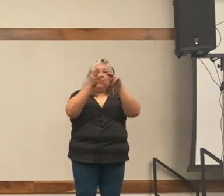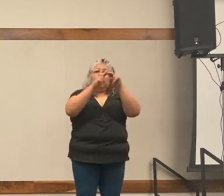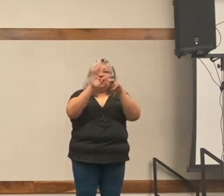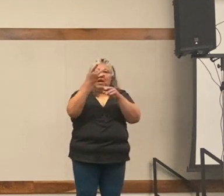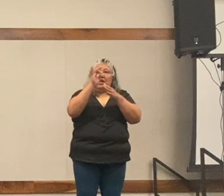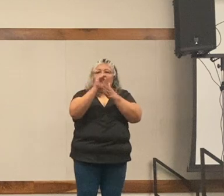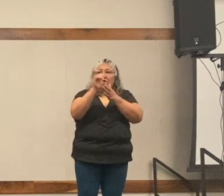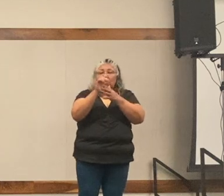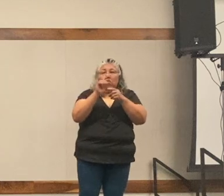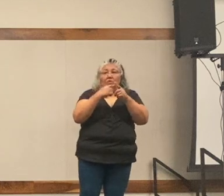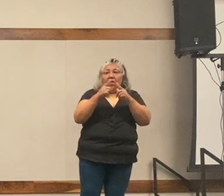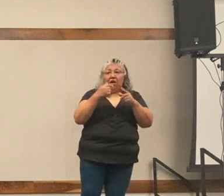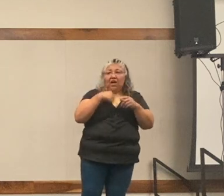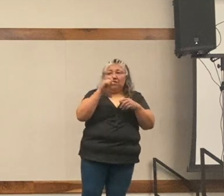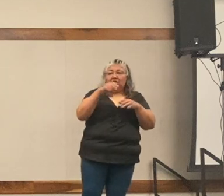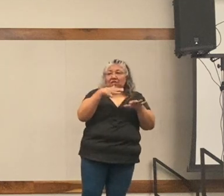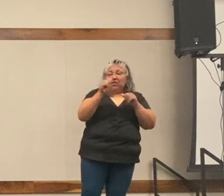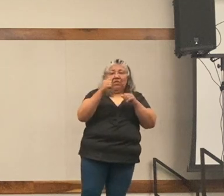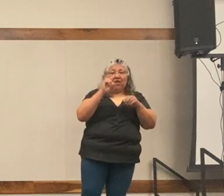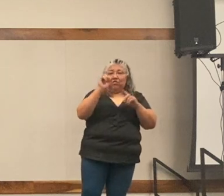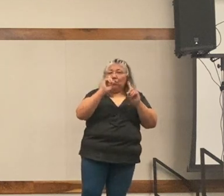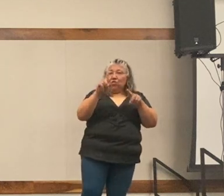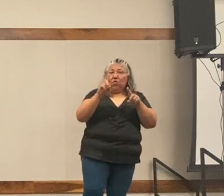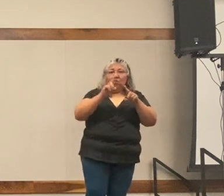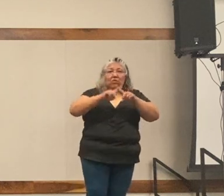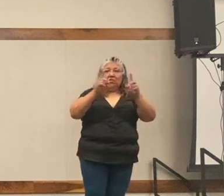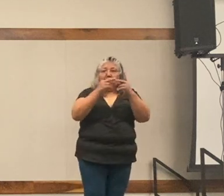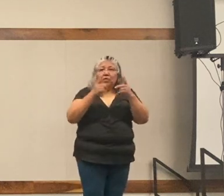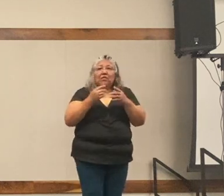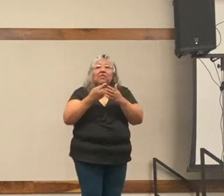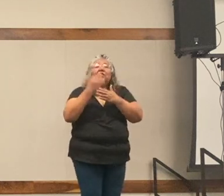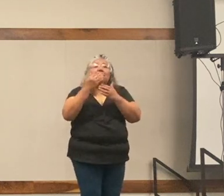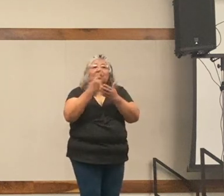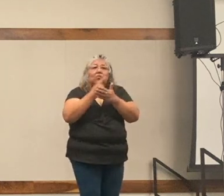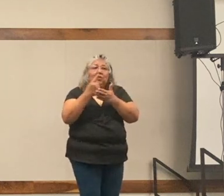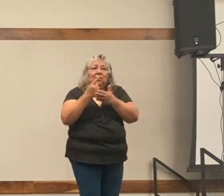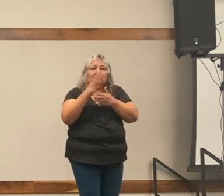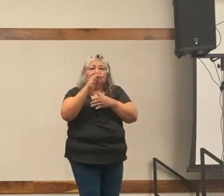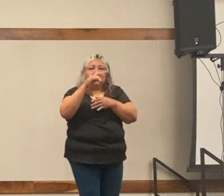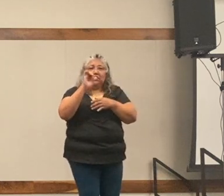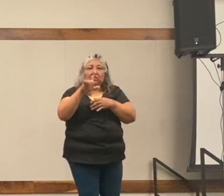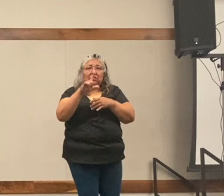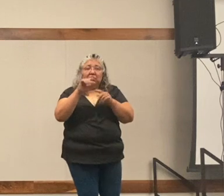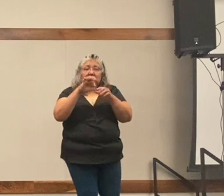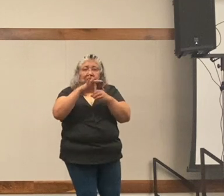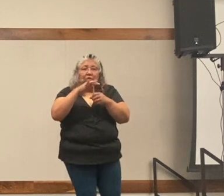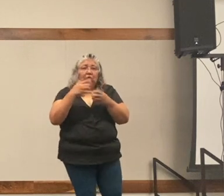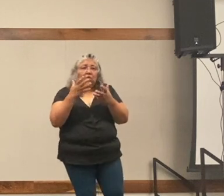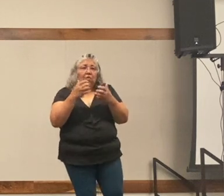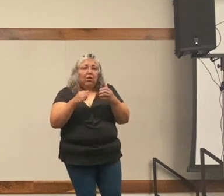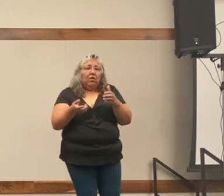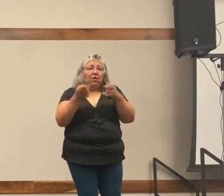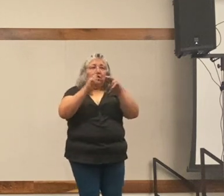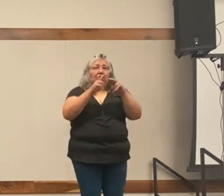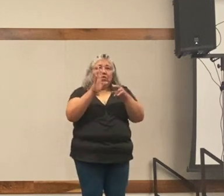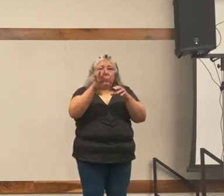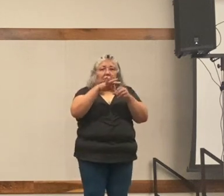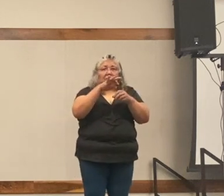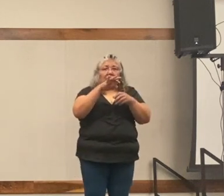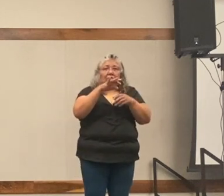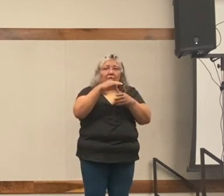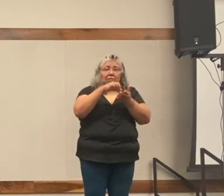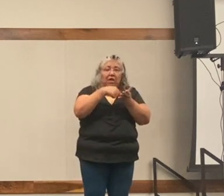$18. Otherwise, I gotta leave, I gotta go somewhere. The following week, Celestial Tea said, Chad, we want to bump your pay, and gave